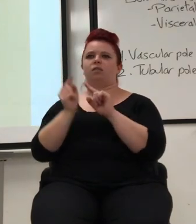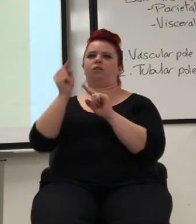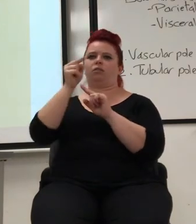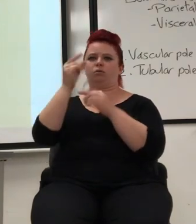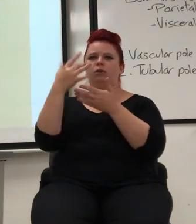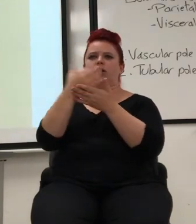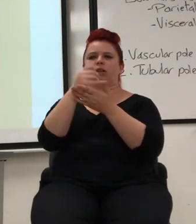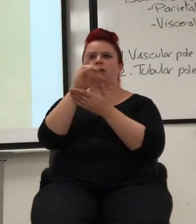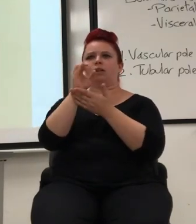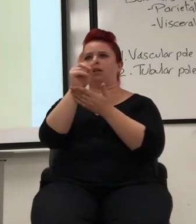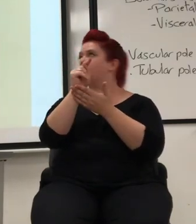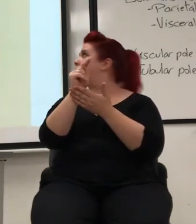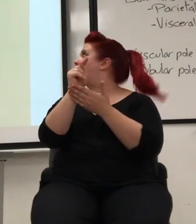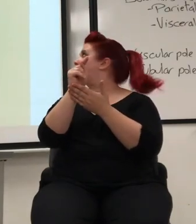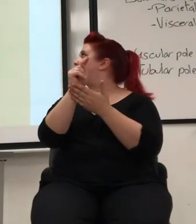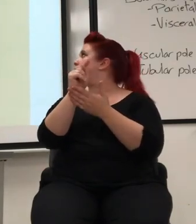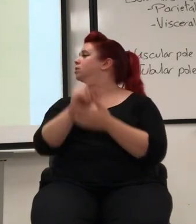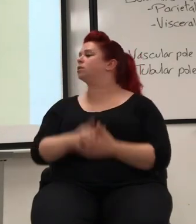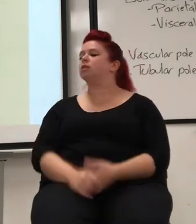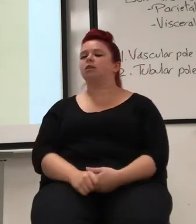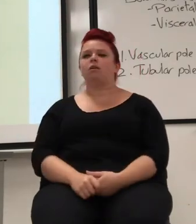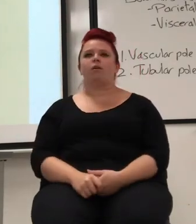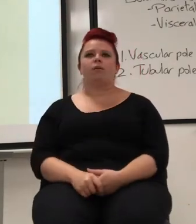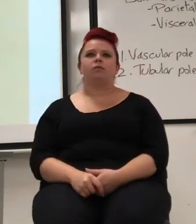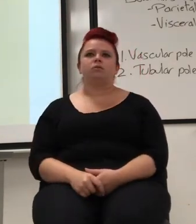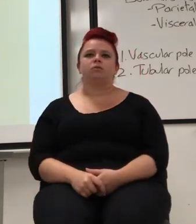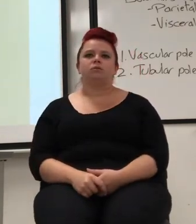collecting duct there. Okay.